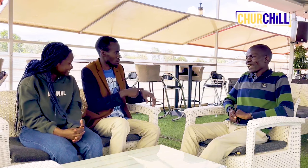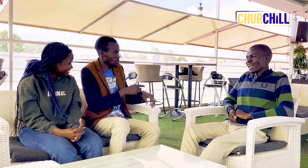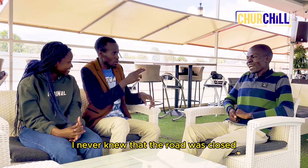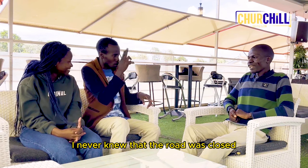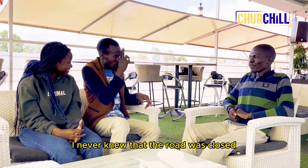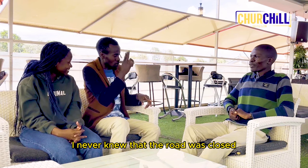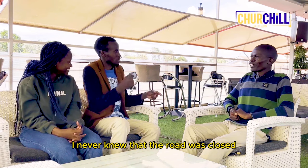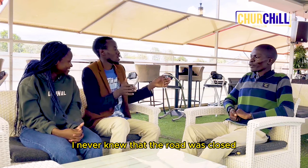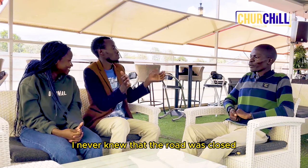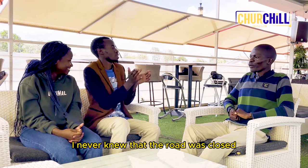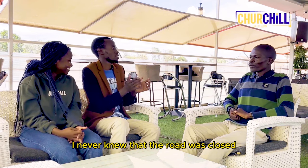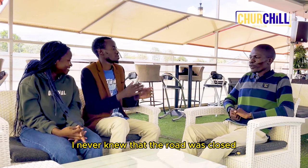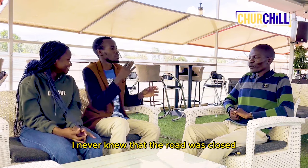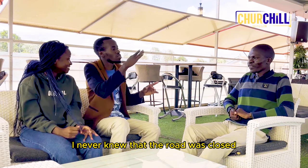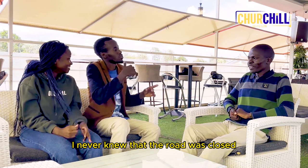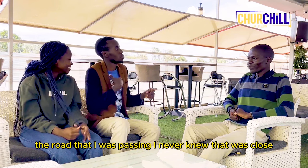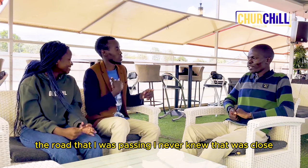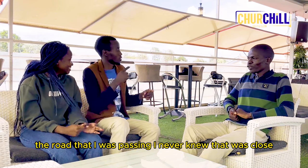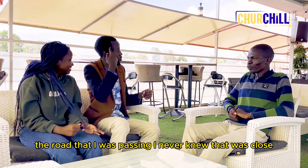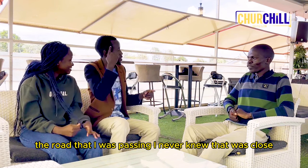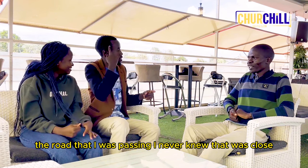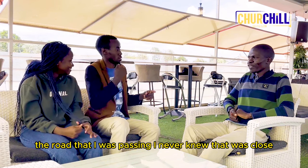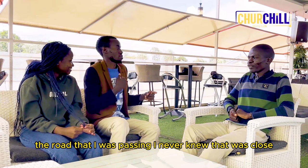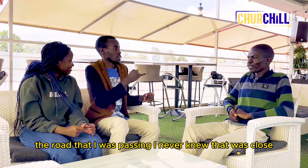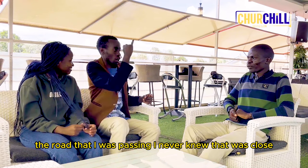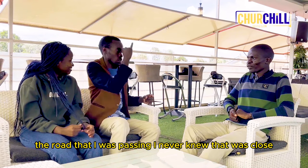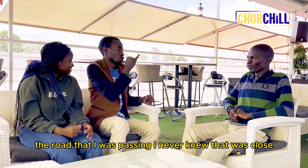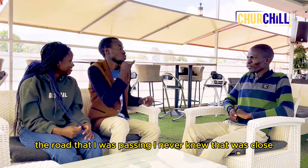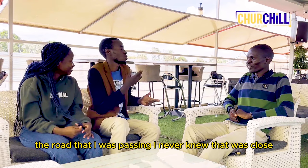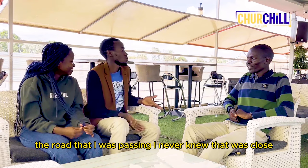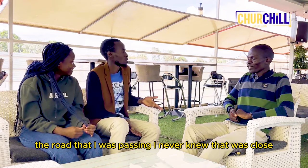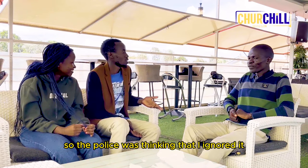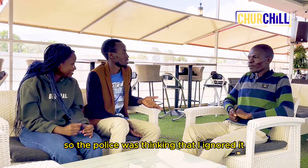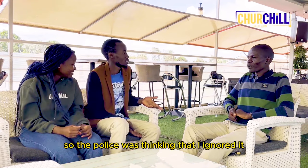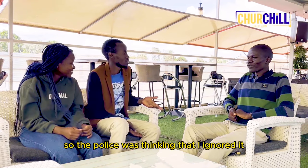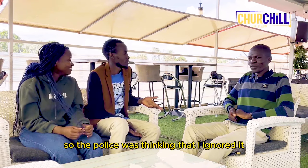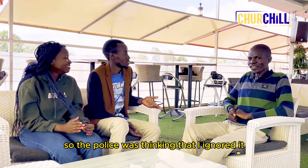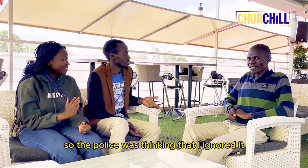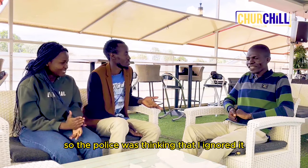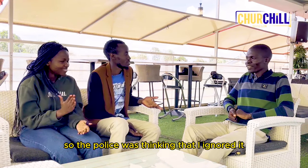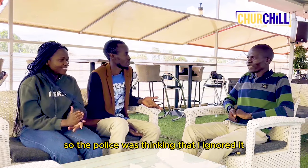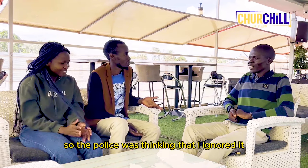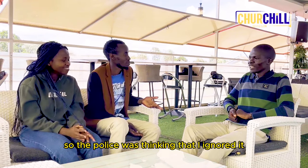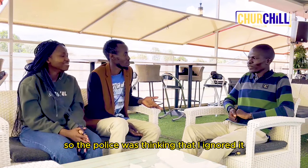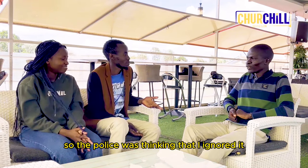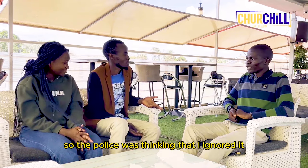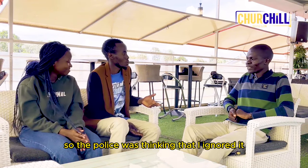I never knew that the road was closed. The road that I was passing, I never knew that it was closed. So the police was thinking that I ignored it.